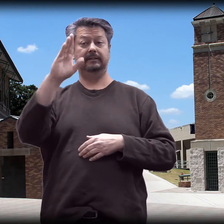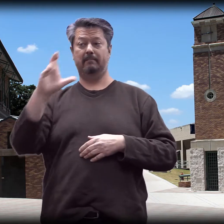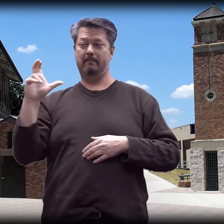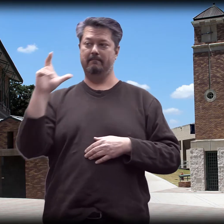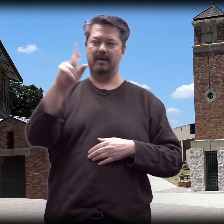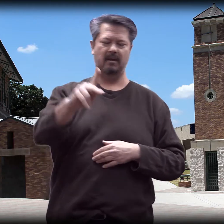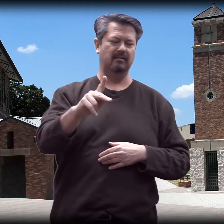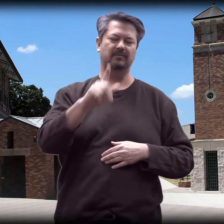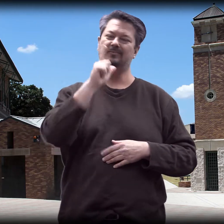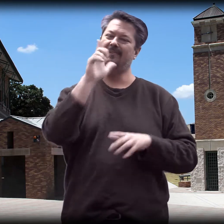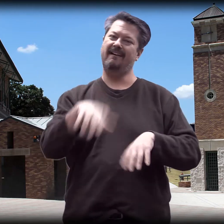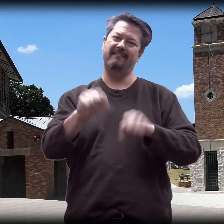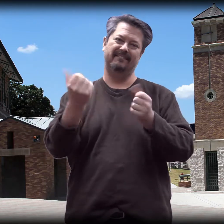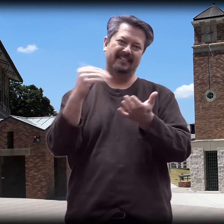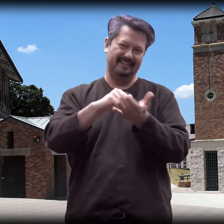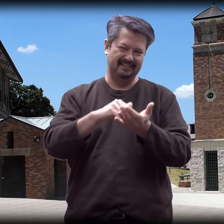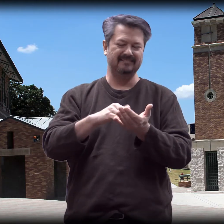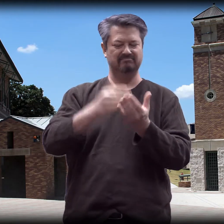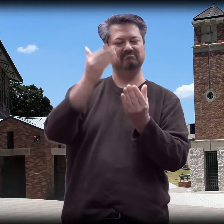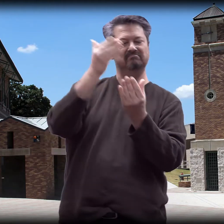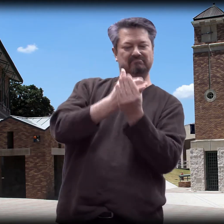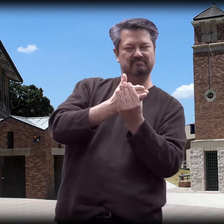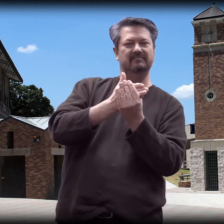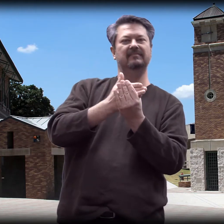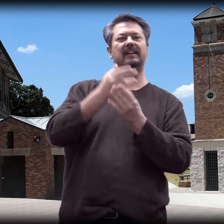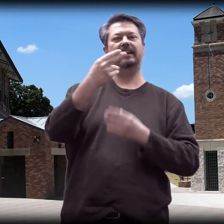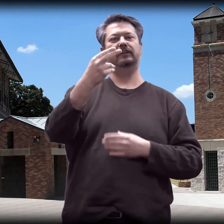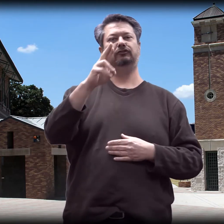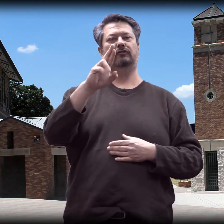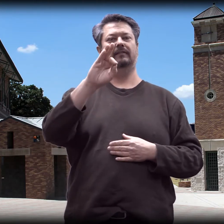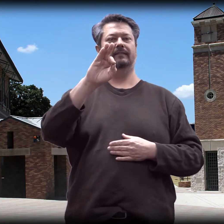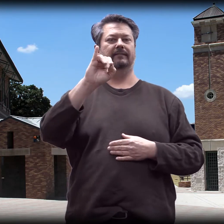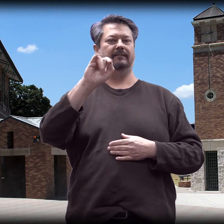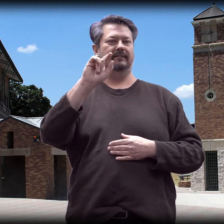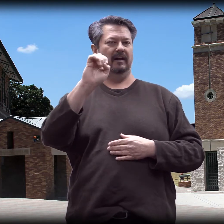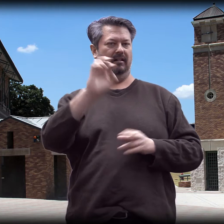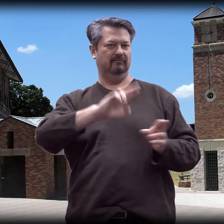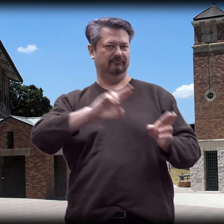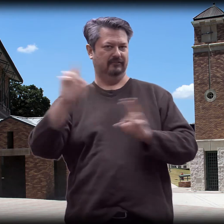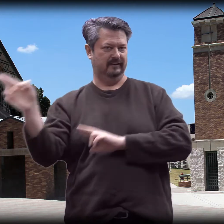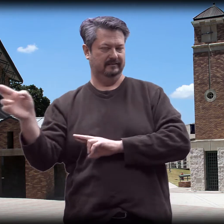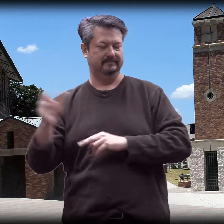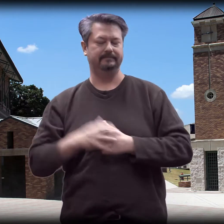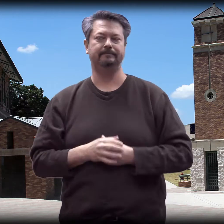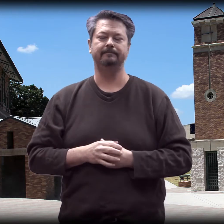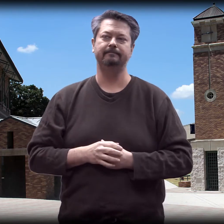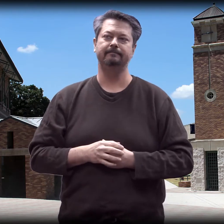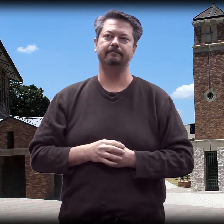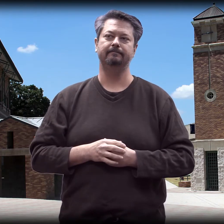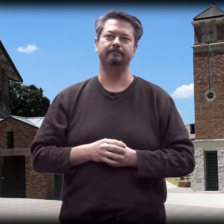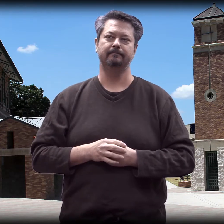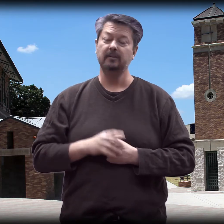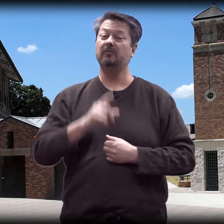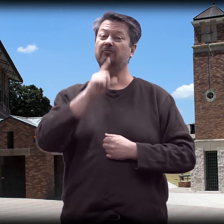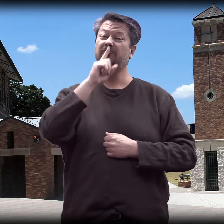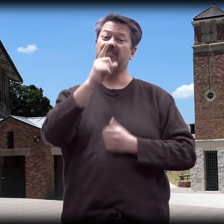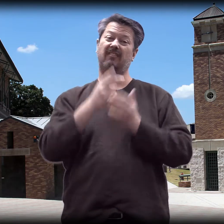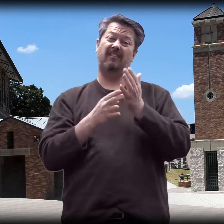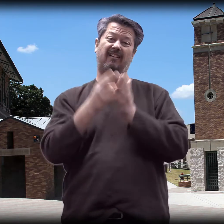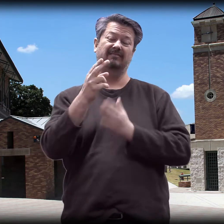TSD and you've met your level, you don't have to take the test again. It's simply kept on file in human resources. To be honest